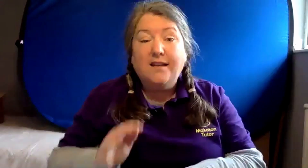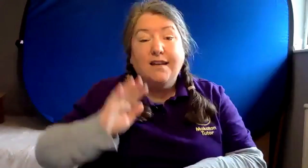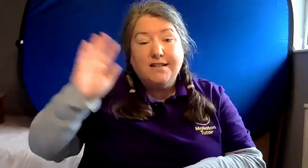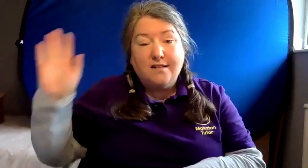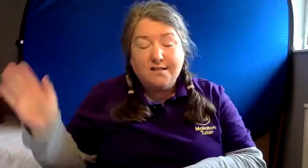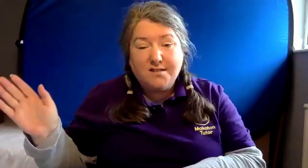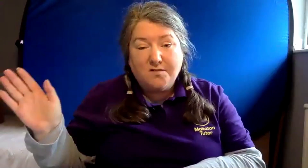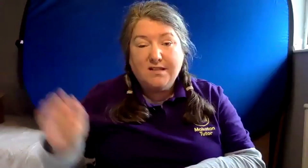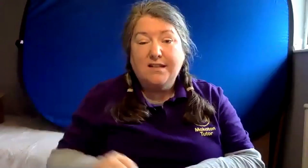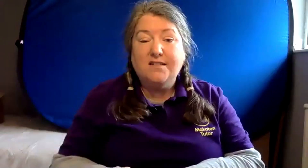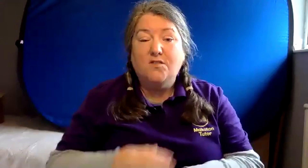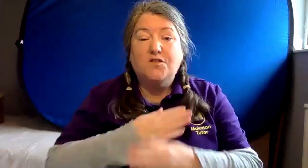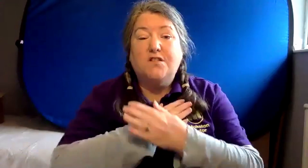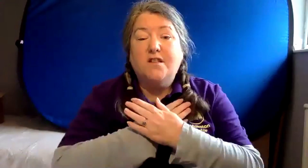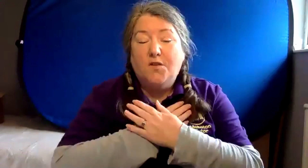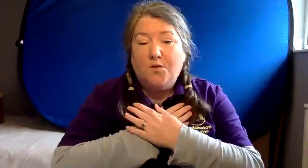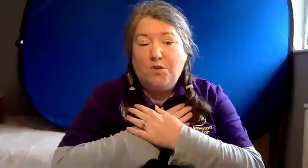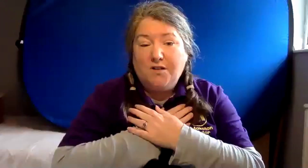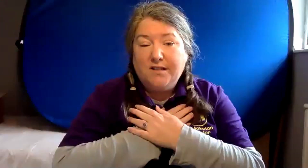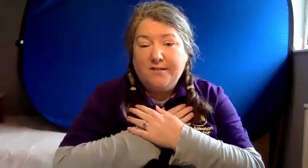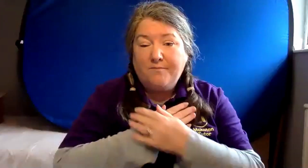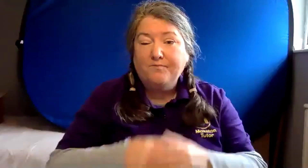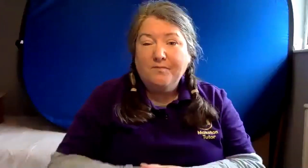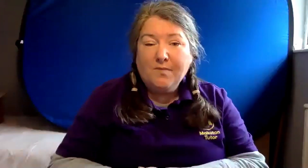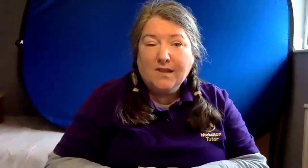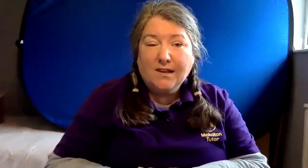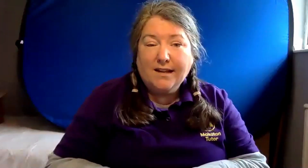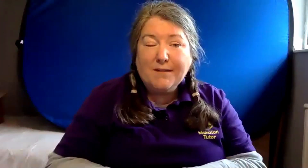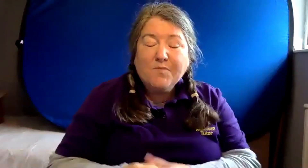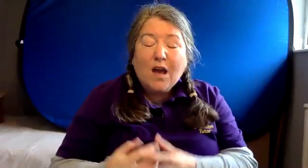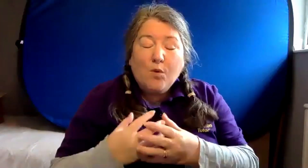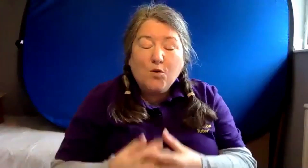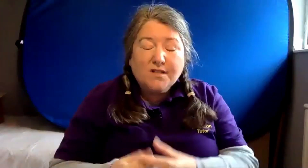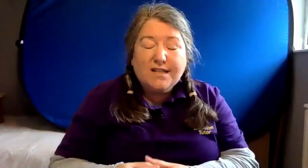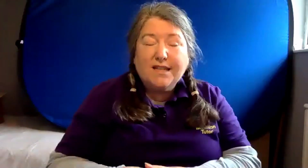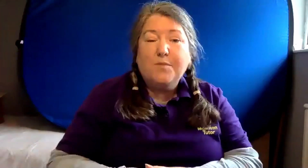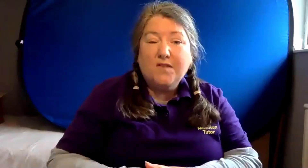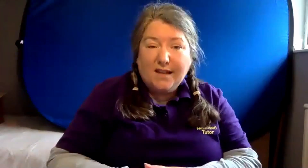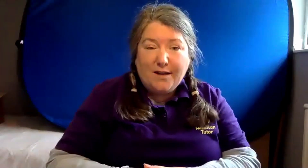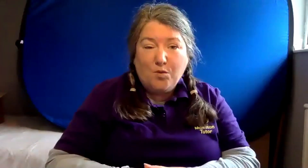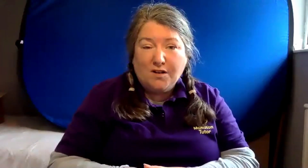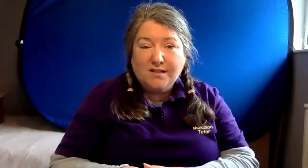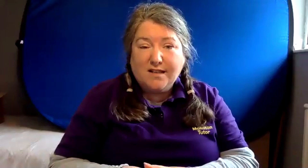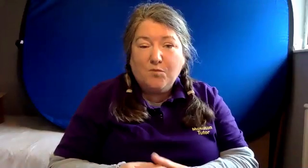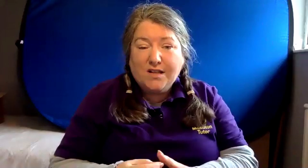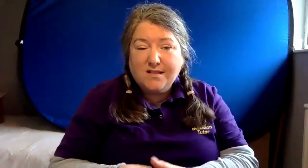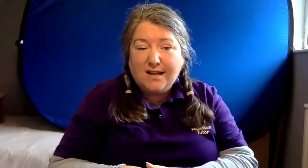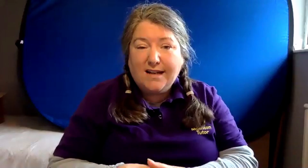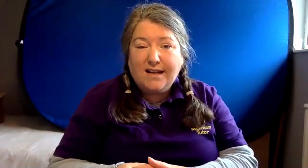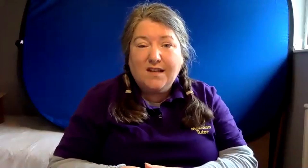is understood. It's not just the word. Okay. We also need to think about the keywords, and we're signing at the